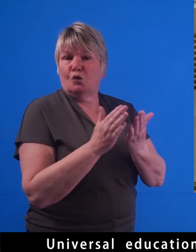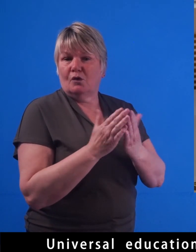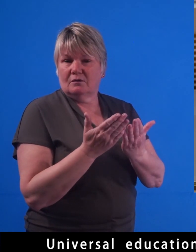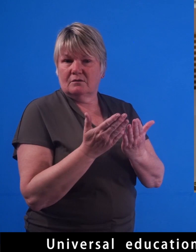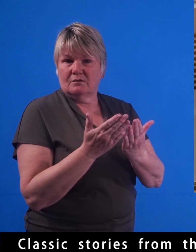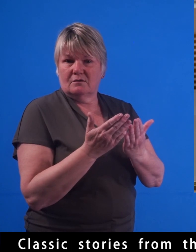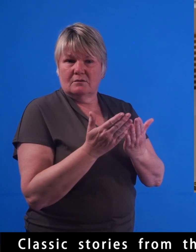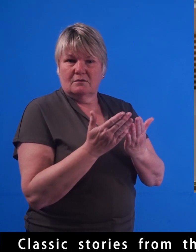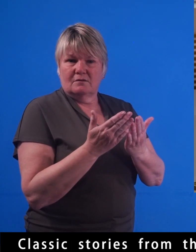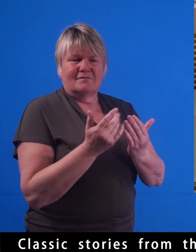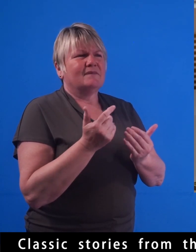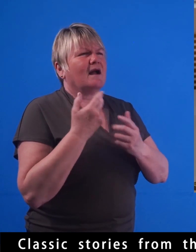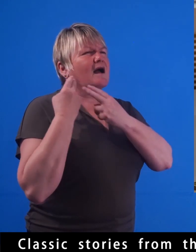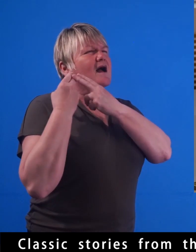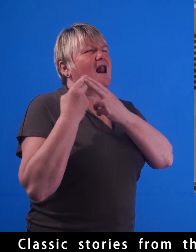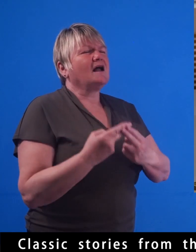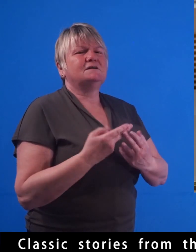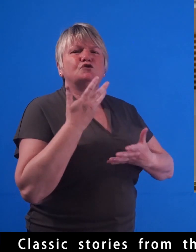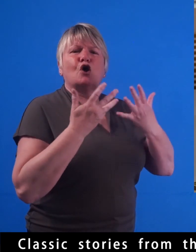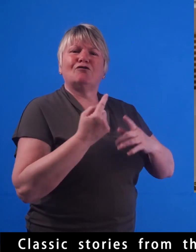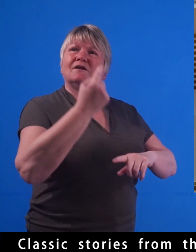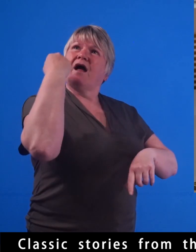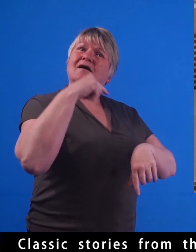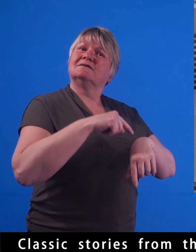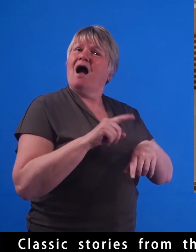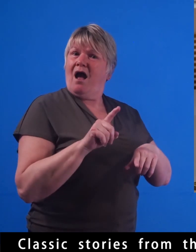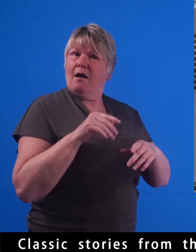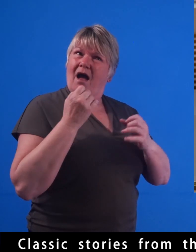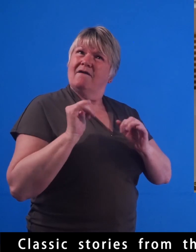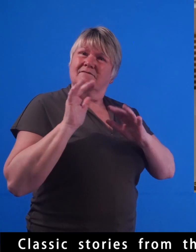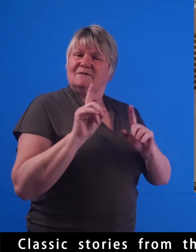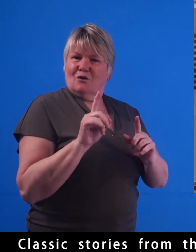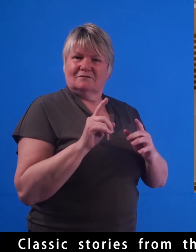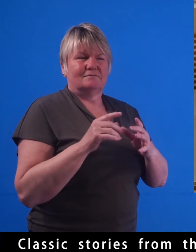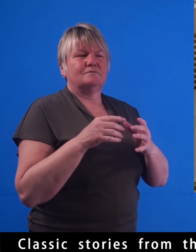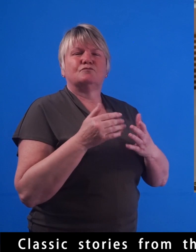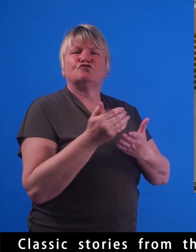books. Classic stories from that time include Treasure Island,